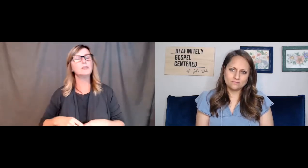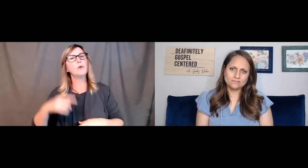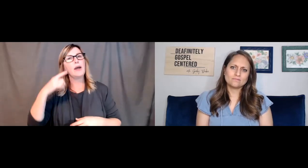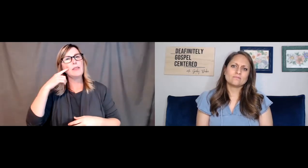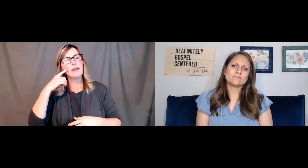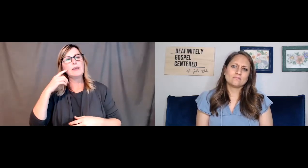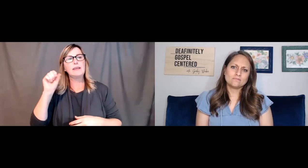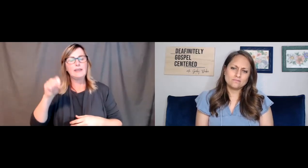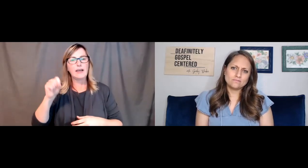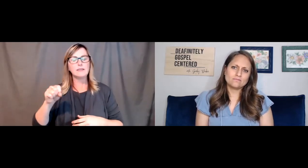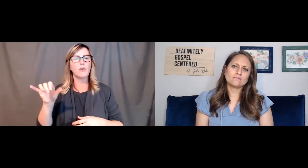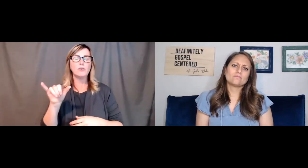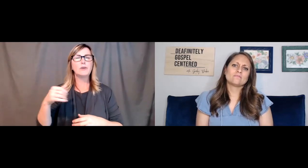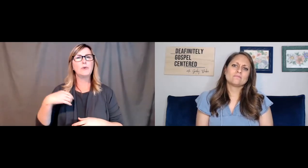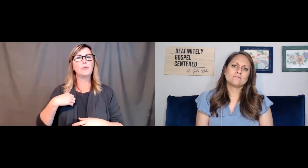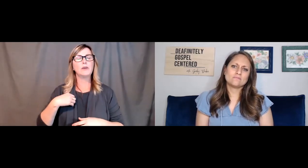I isolate myself from them.